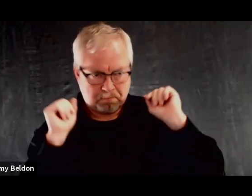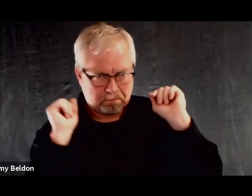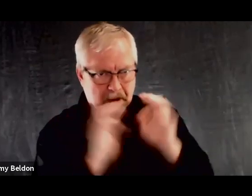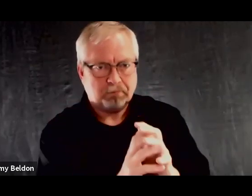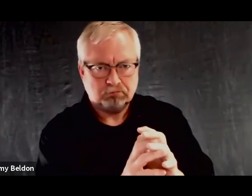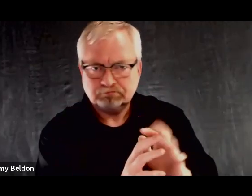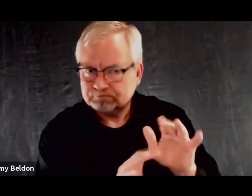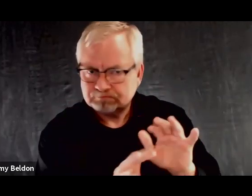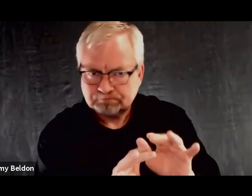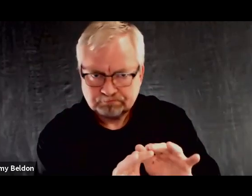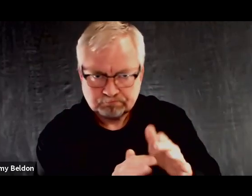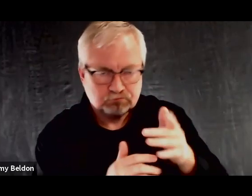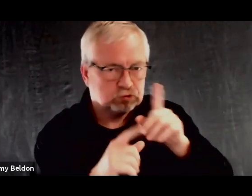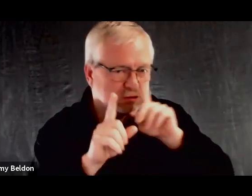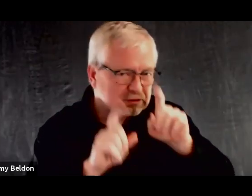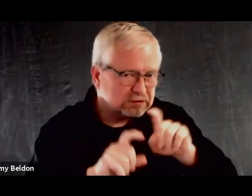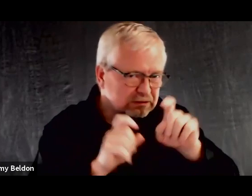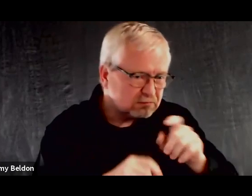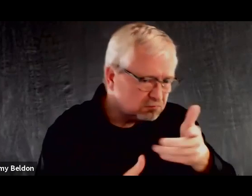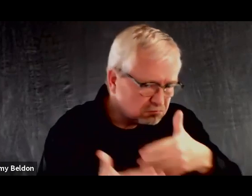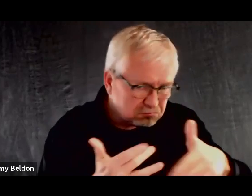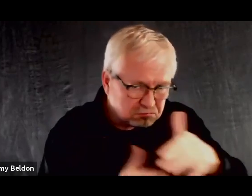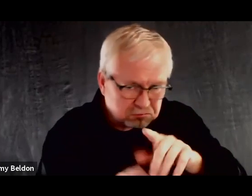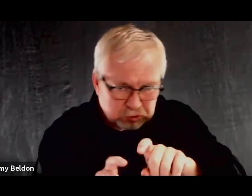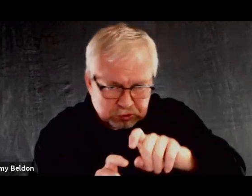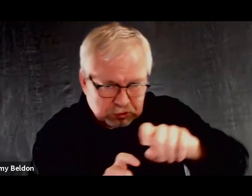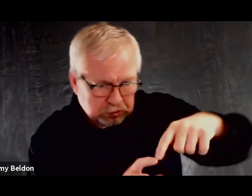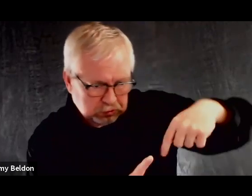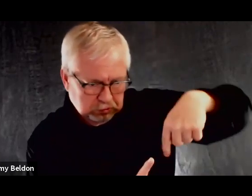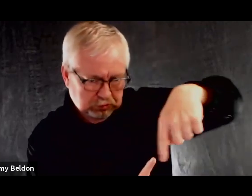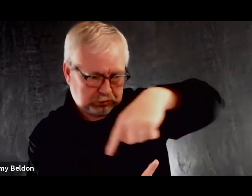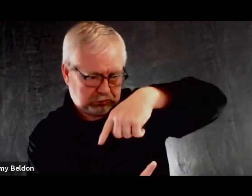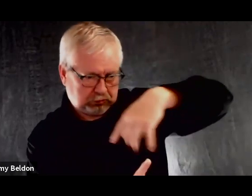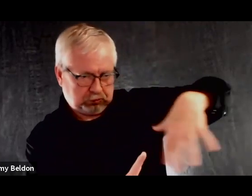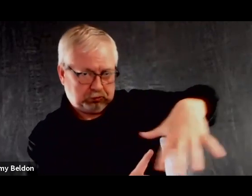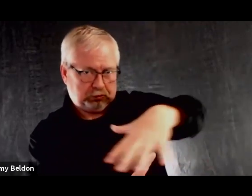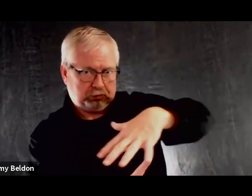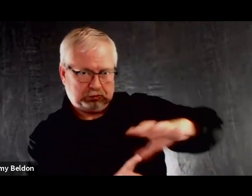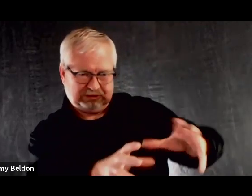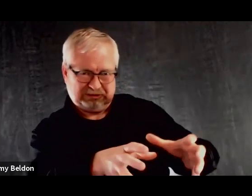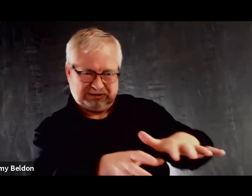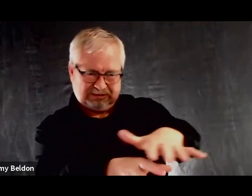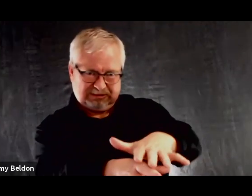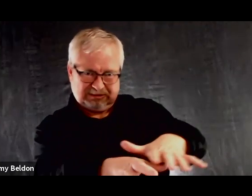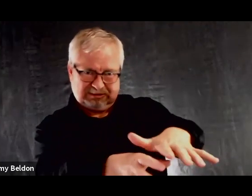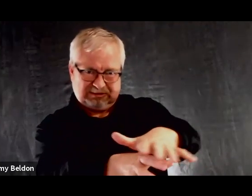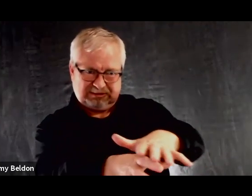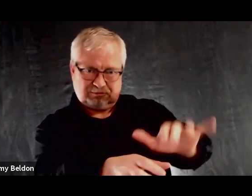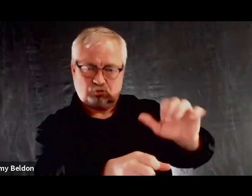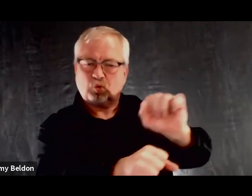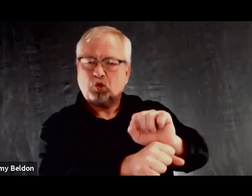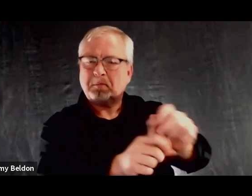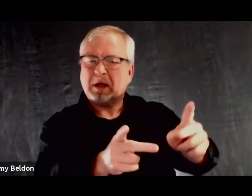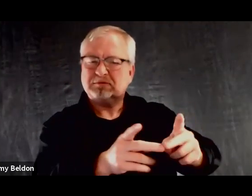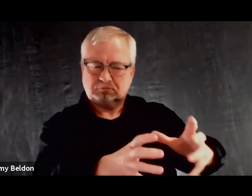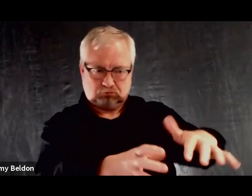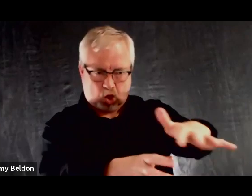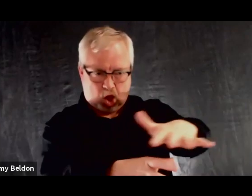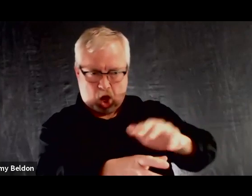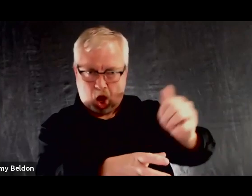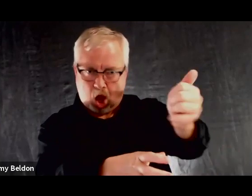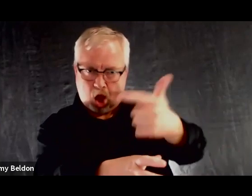And so we would do that in a workplace situation as well, if that was warranted. Okay, thank